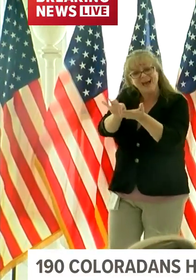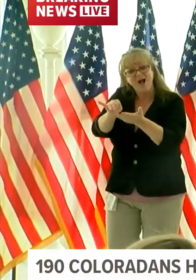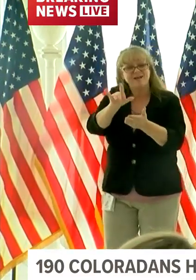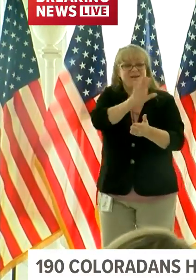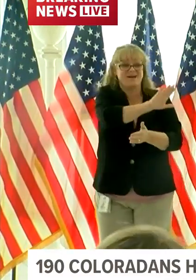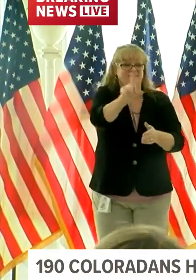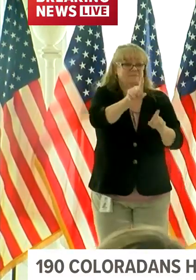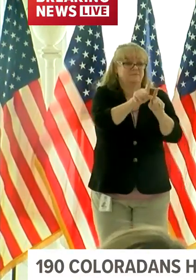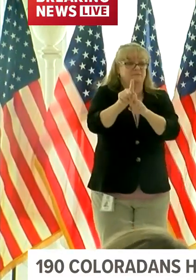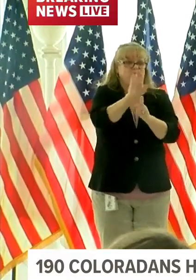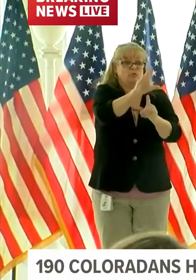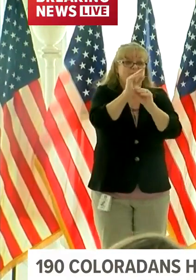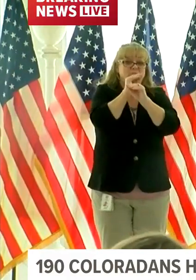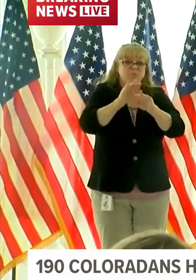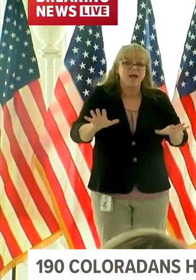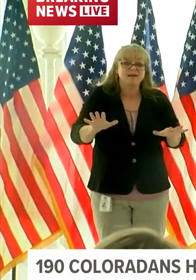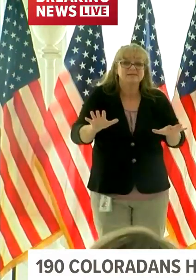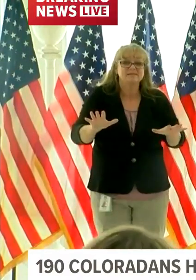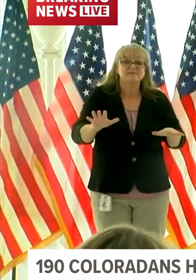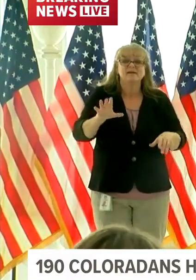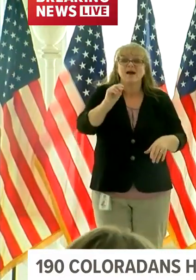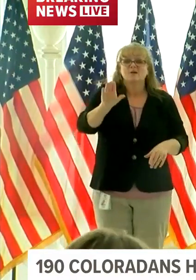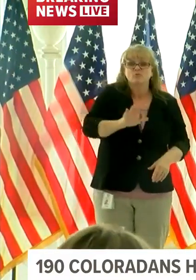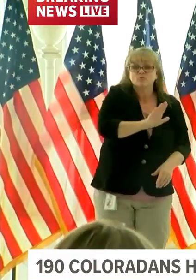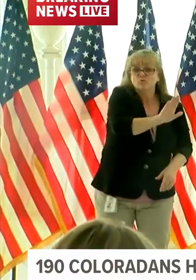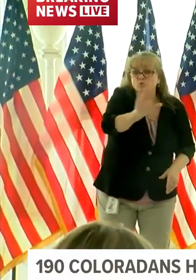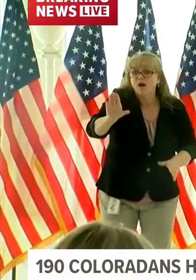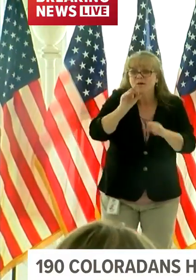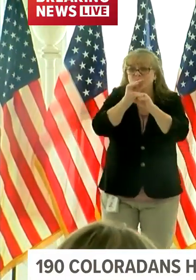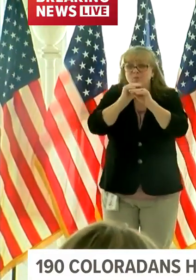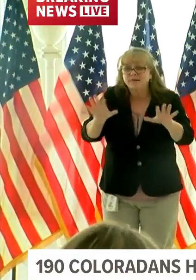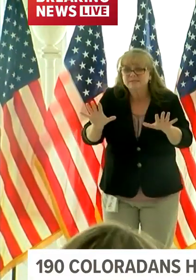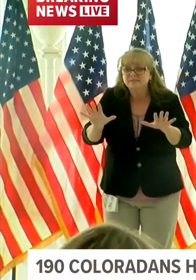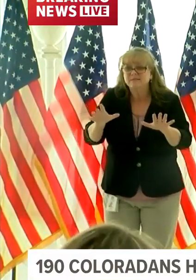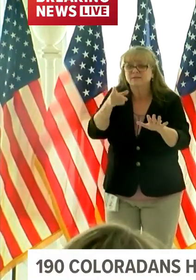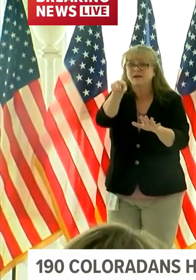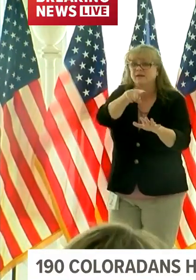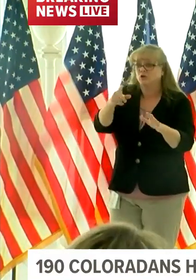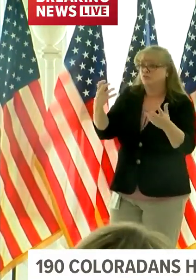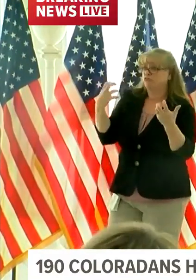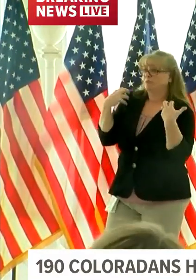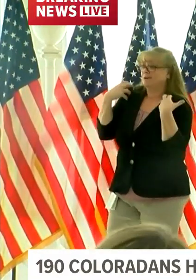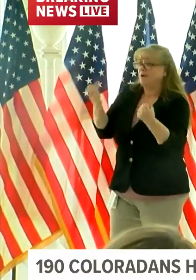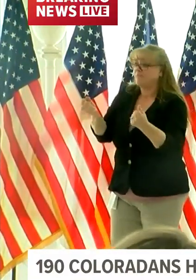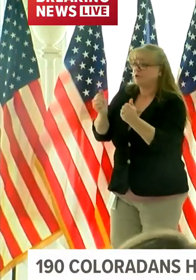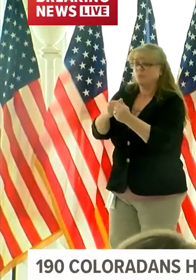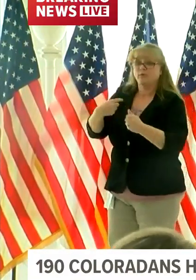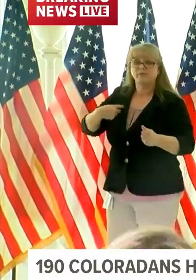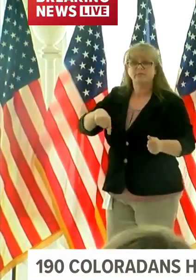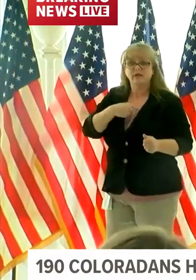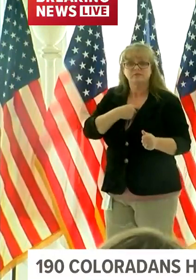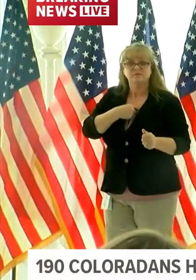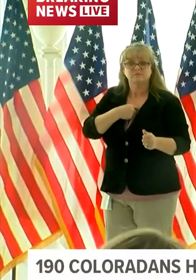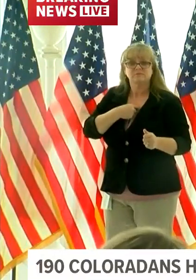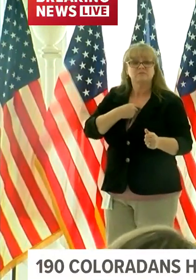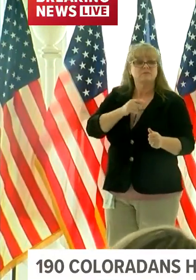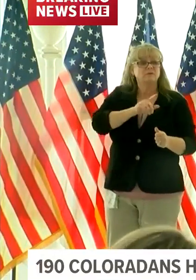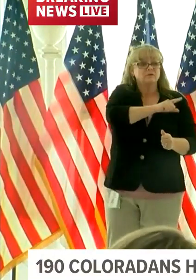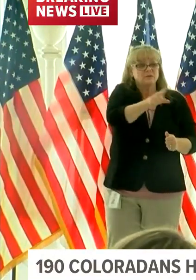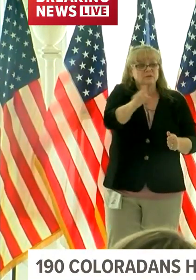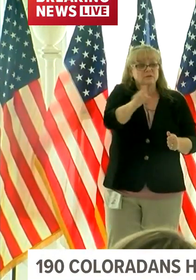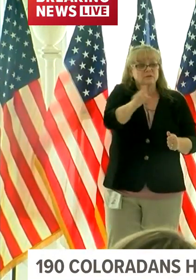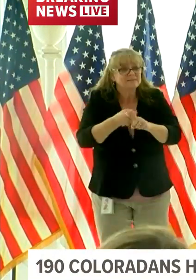have. Those family members that are healthy and are with us, the friends that we have, whatever we have in our own